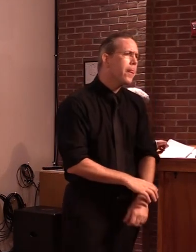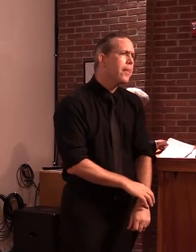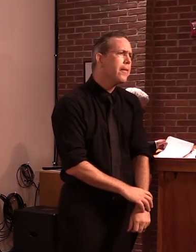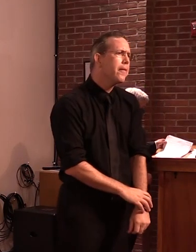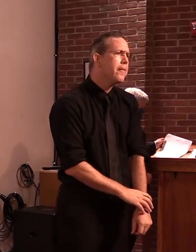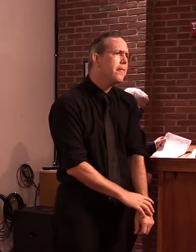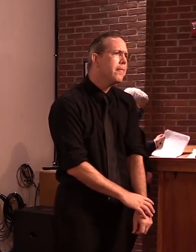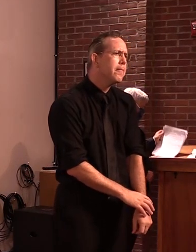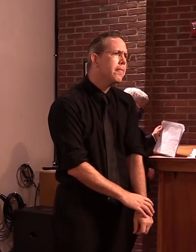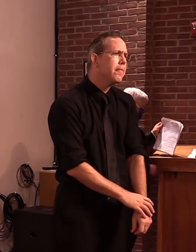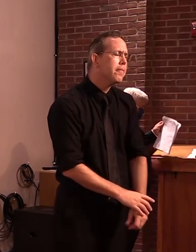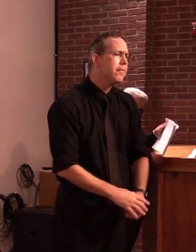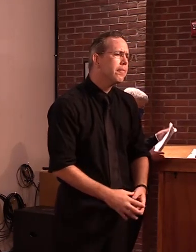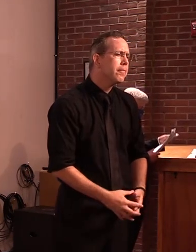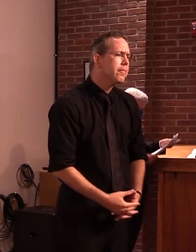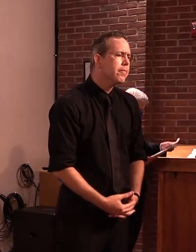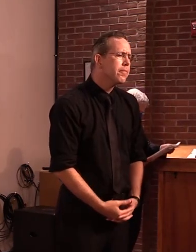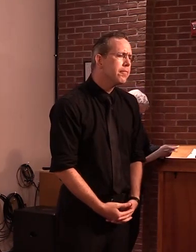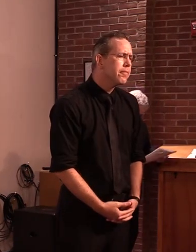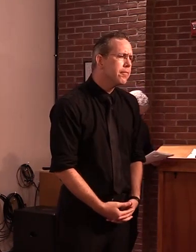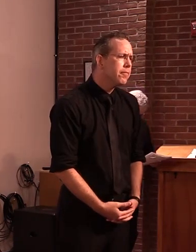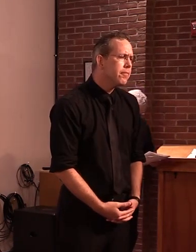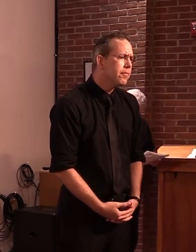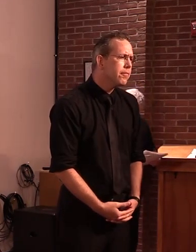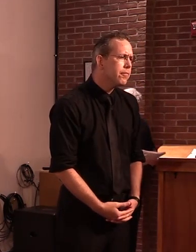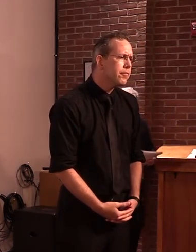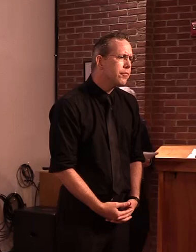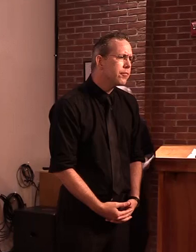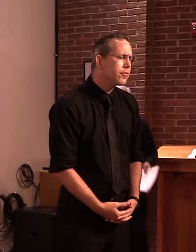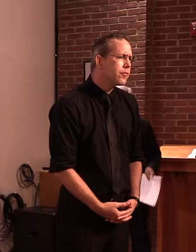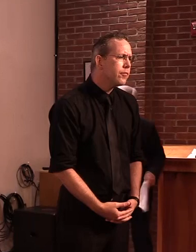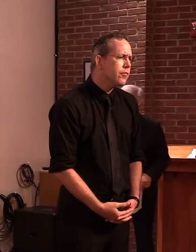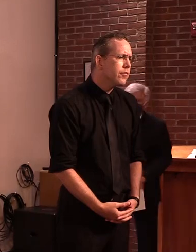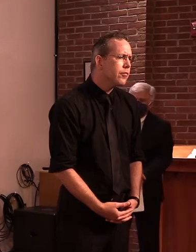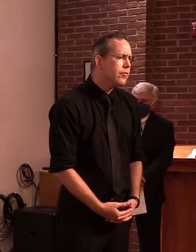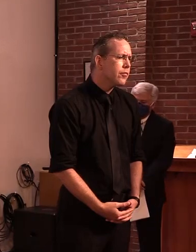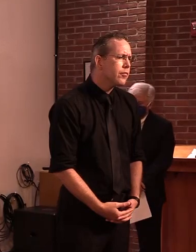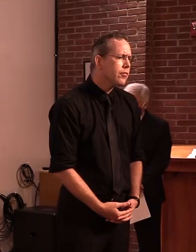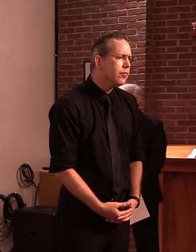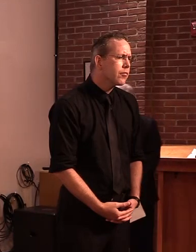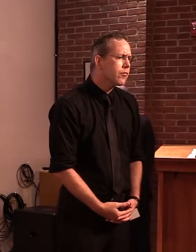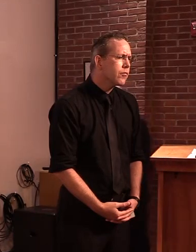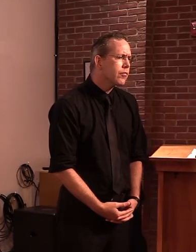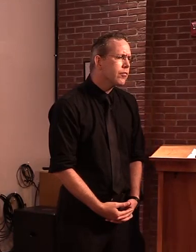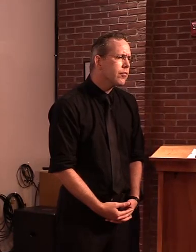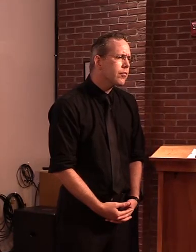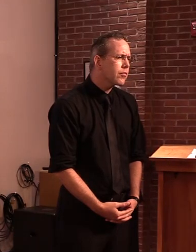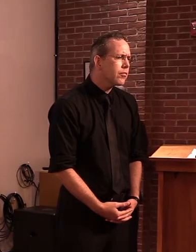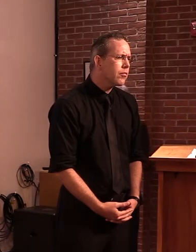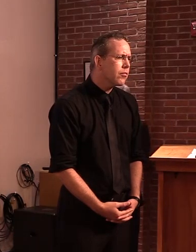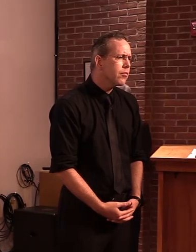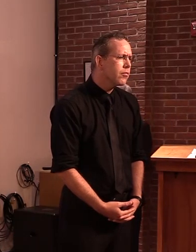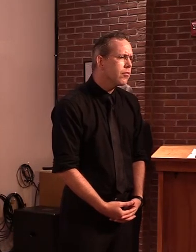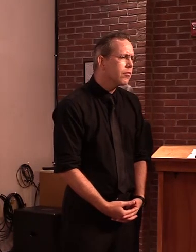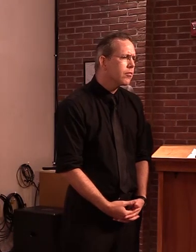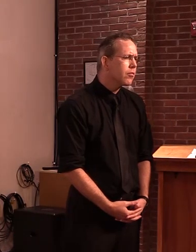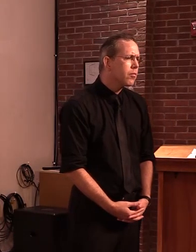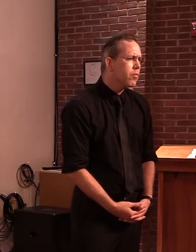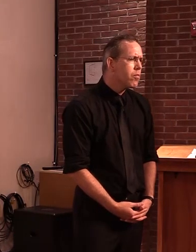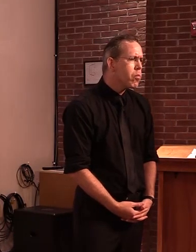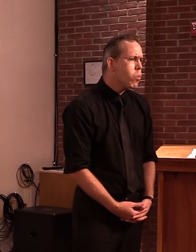Good morning. Thanks, Ethan. Maybe for Mike Smith, Chris Royce sort of stole my question, but